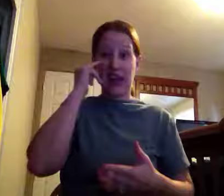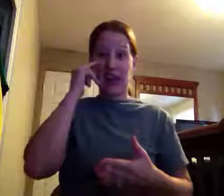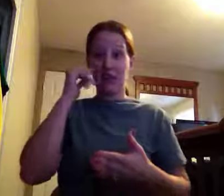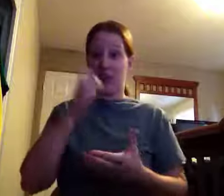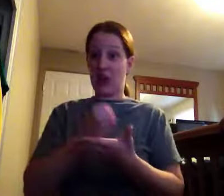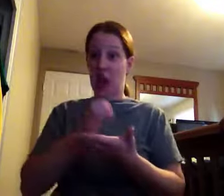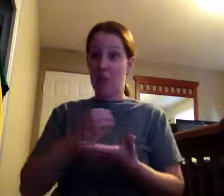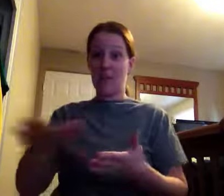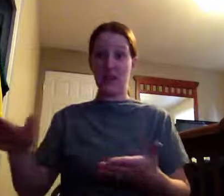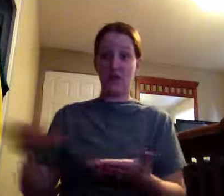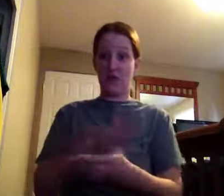if I had this whole pool filled up.